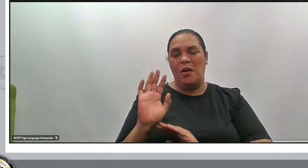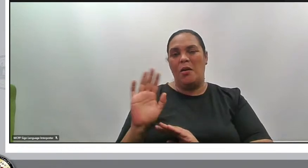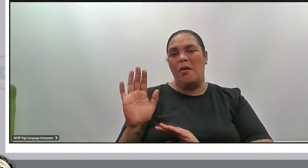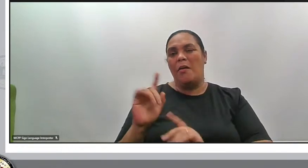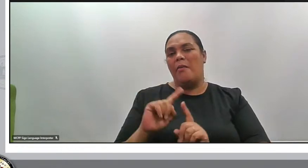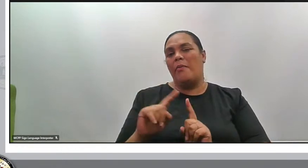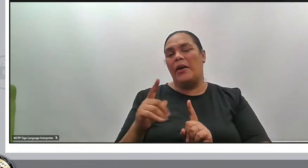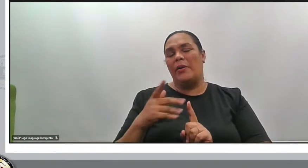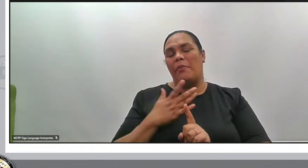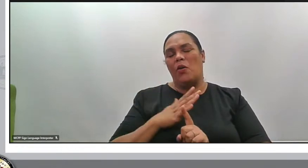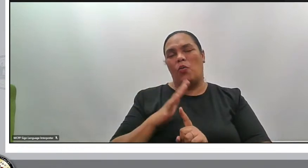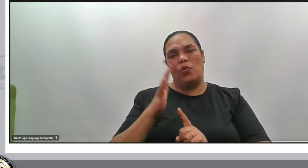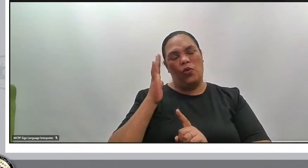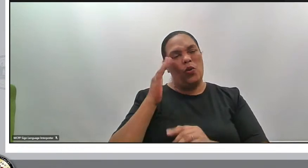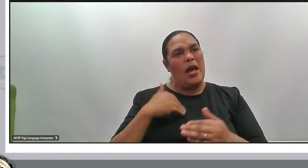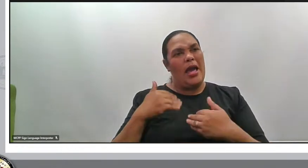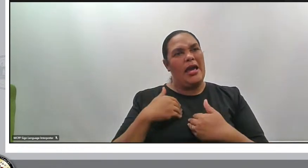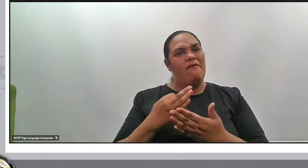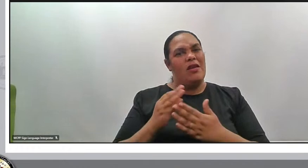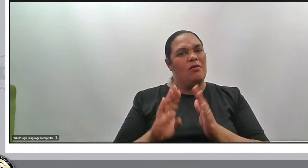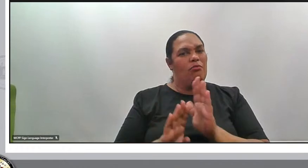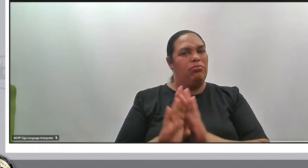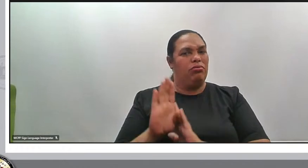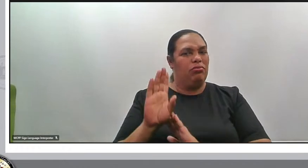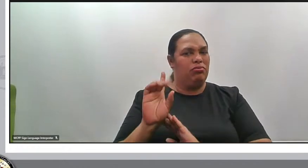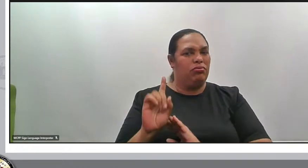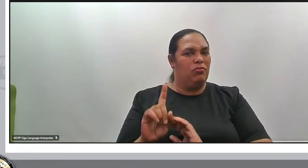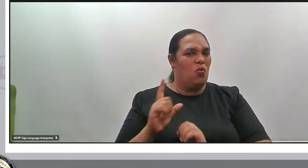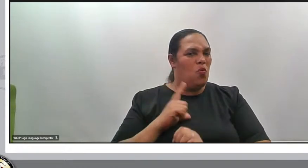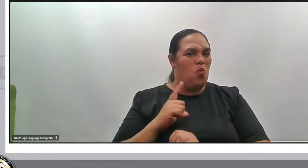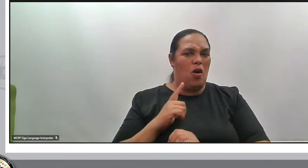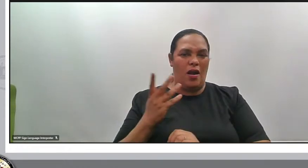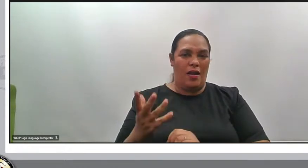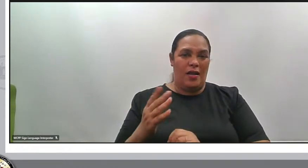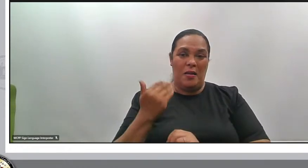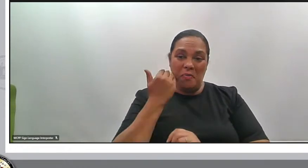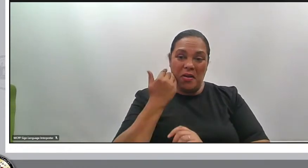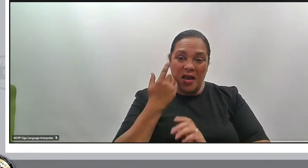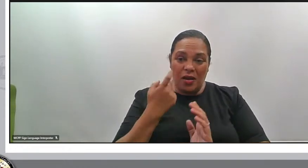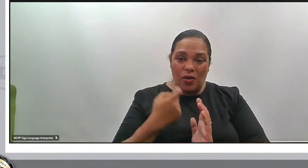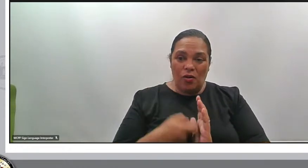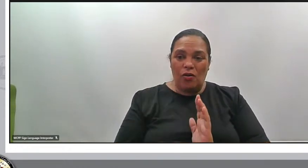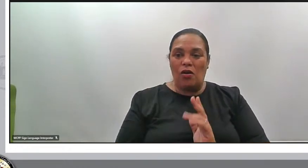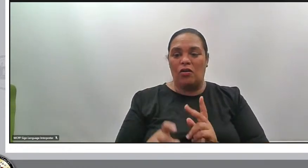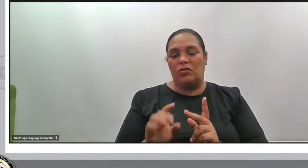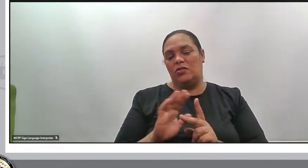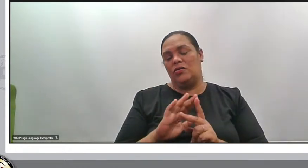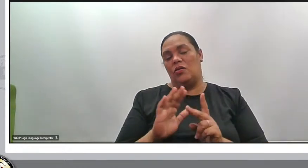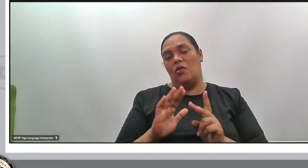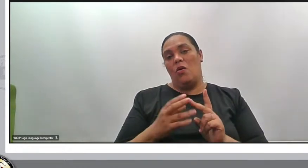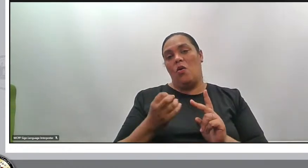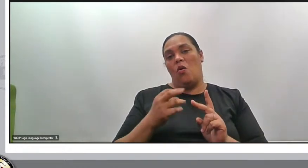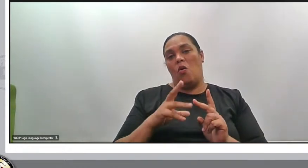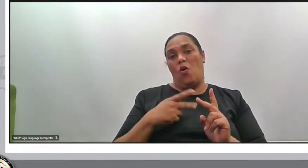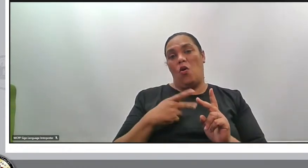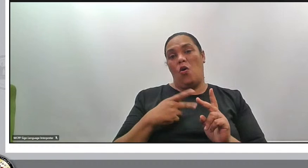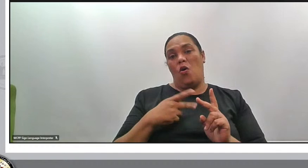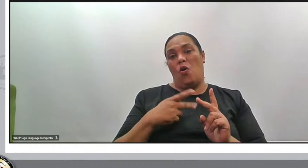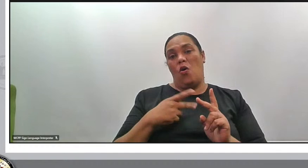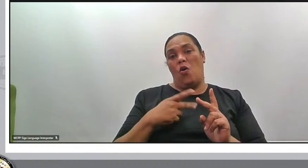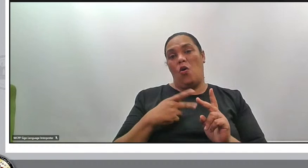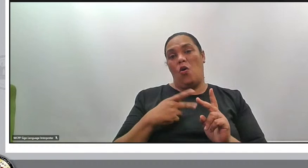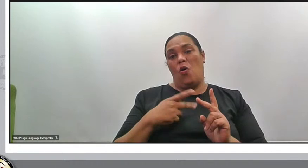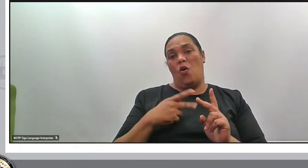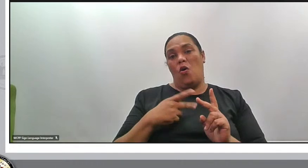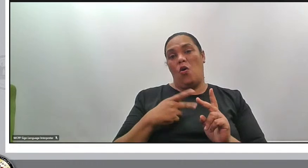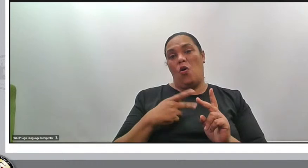out why administrative fees are increasing. Is this bank costs? Are we paying to organizations